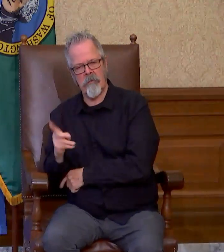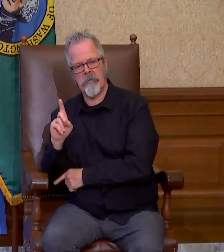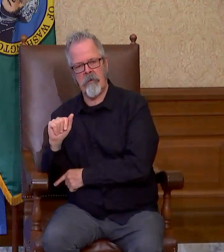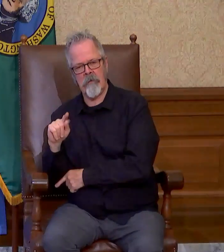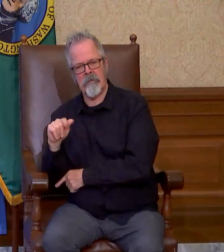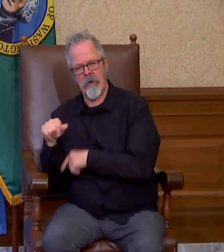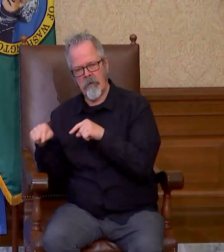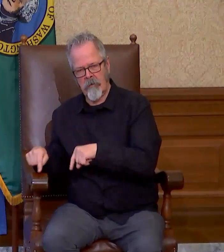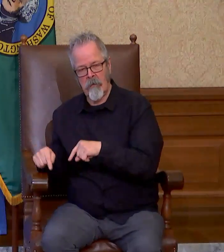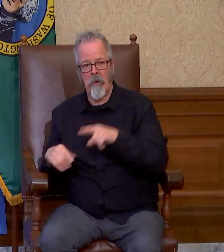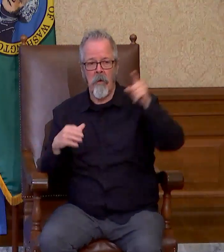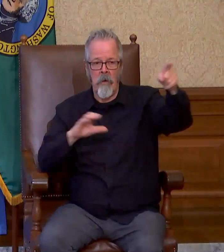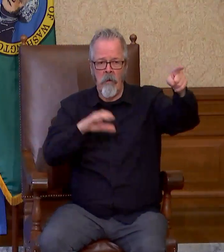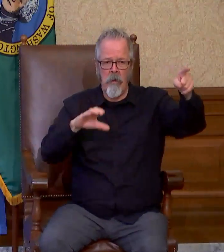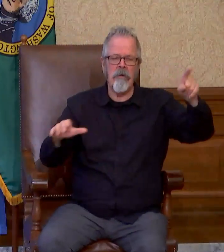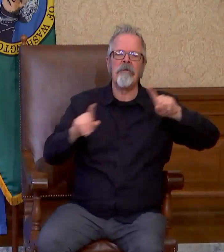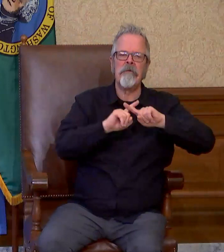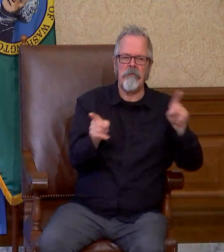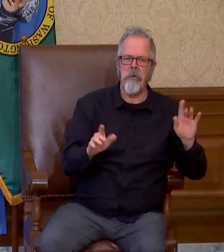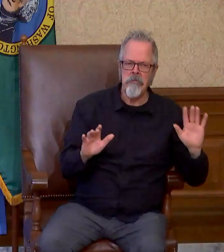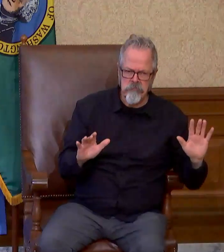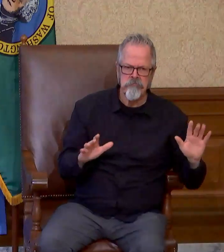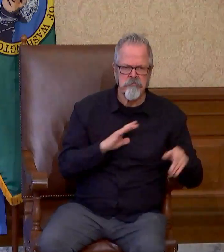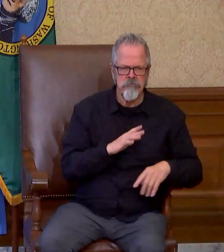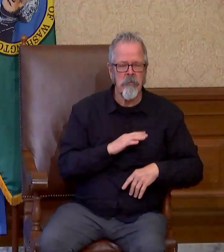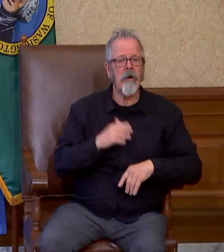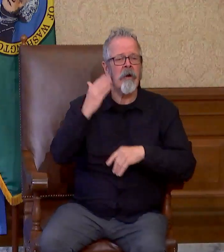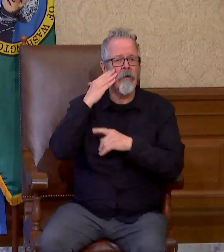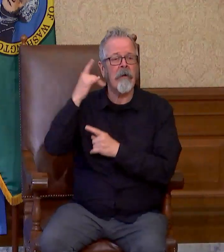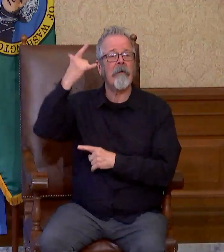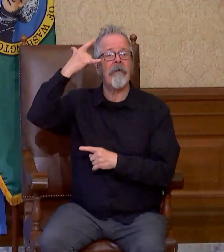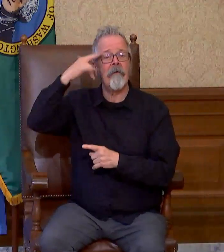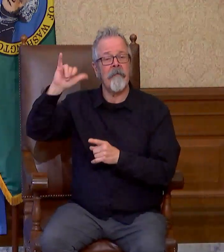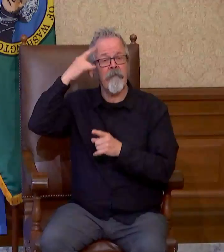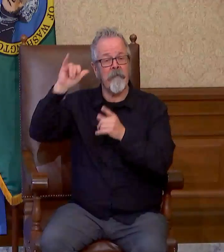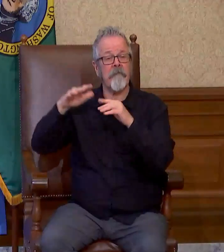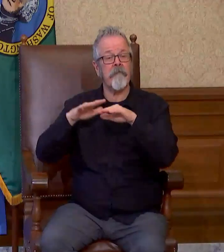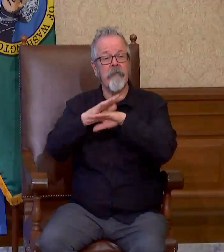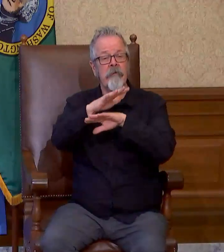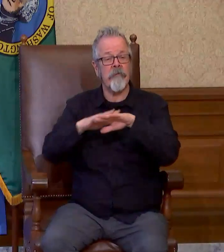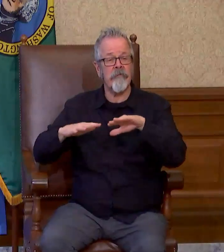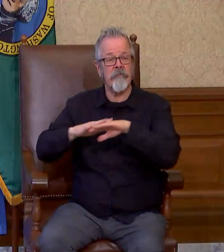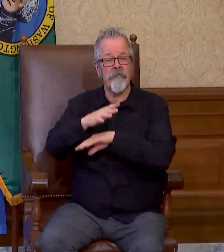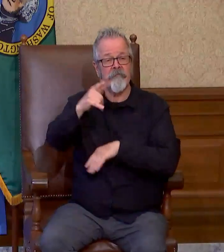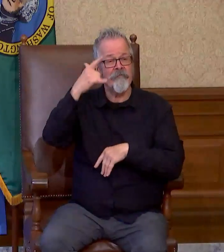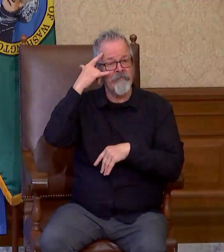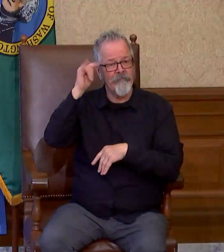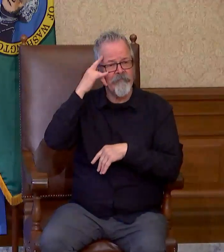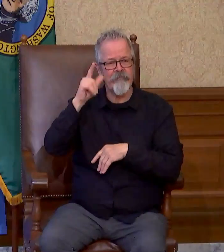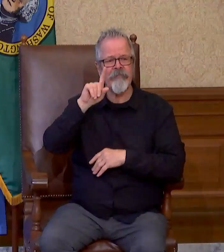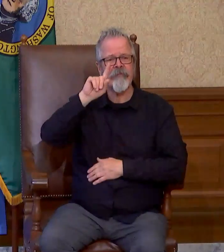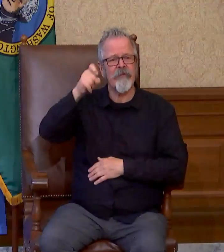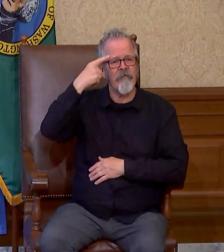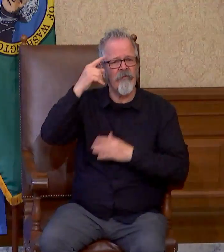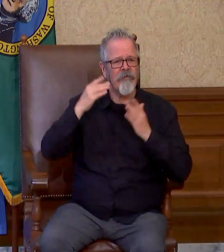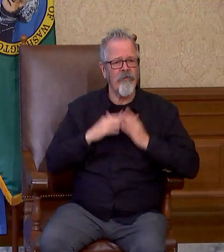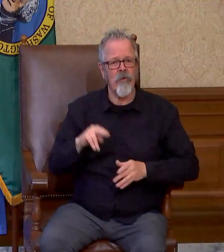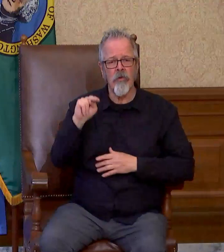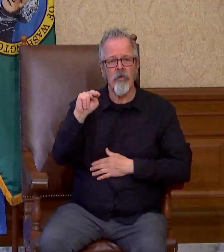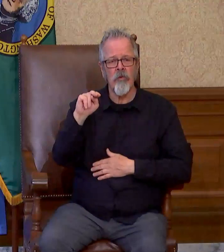to ask people to be observant and use leadership themselves. Look, we all have to be leaders here. And